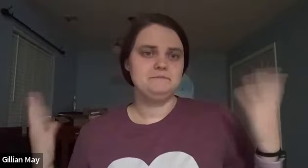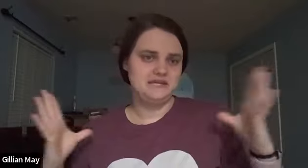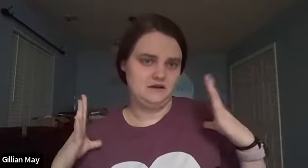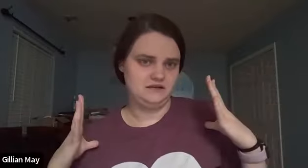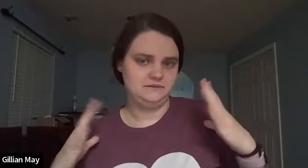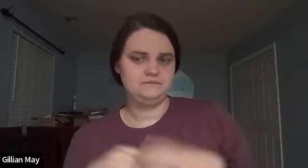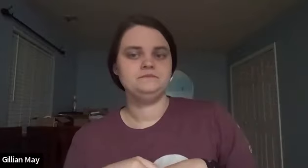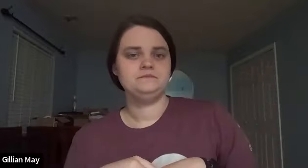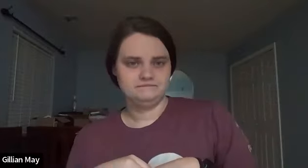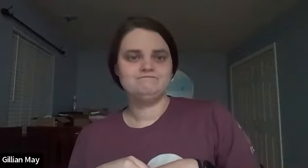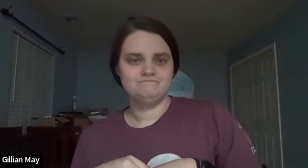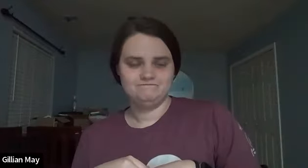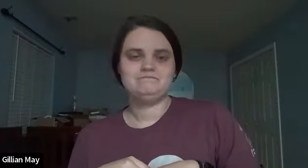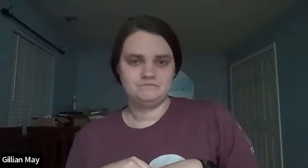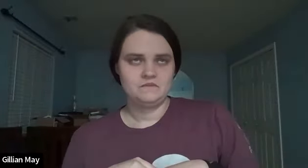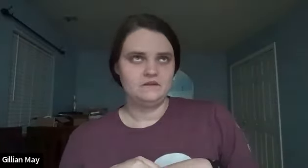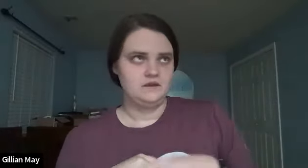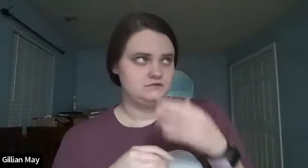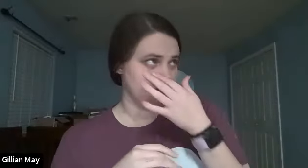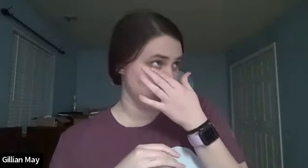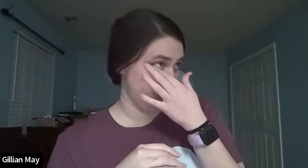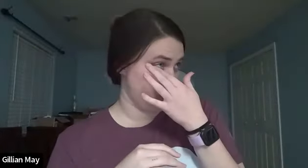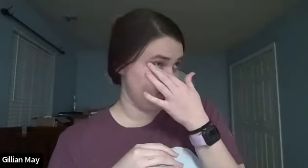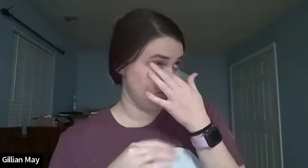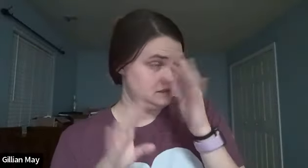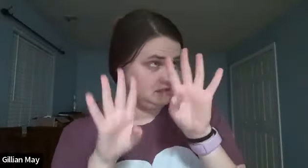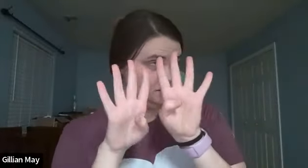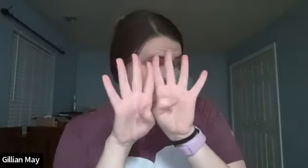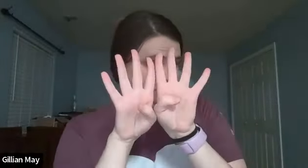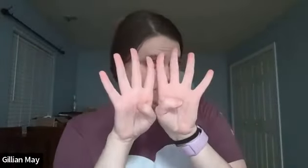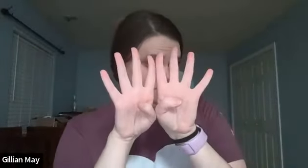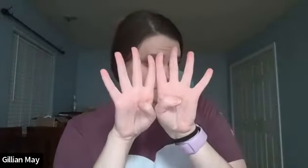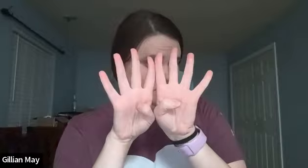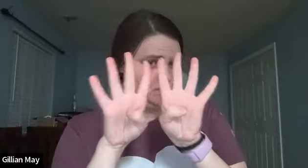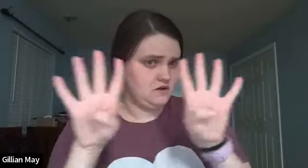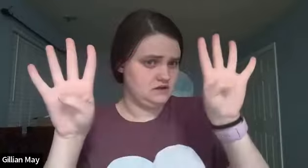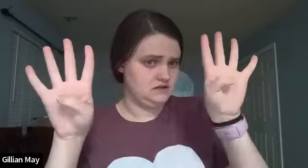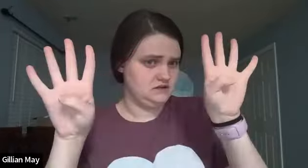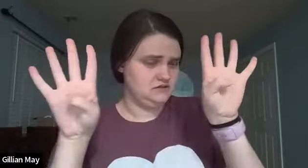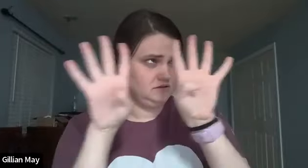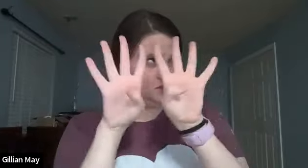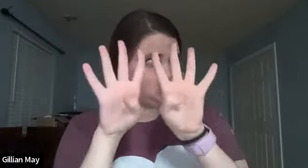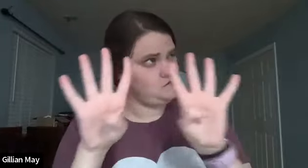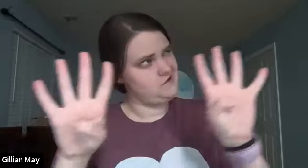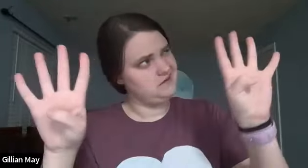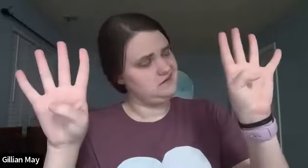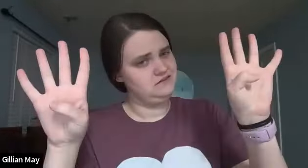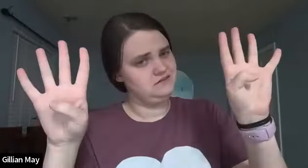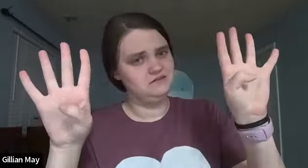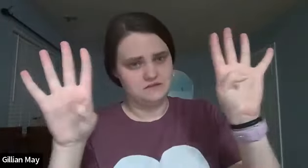Happy holiday. I'm just trying to think. Hanukkah is the 4 Hanukkah. Hanukkah? That